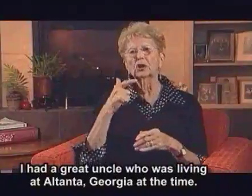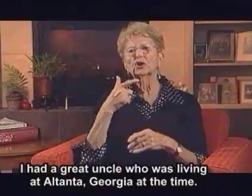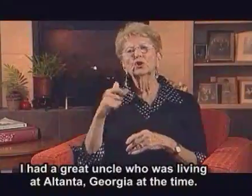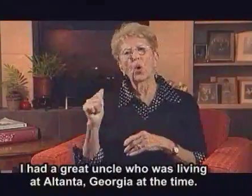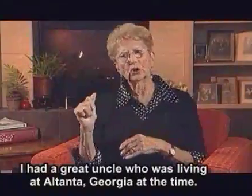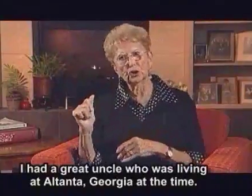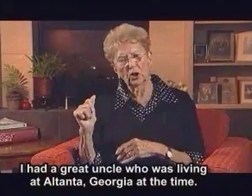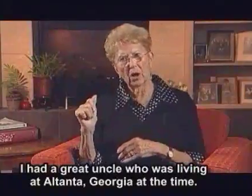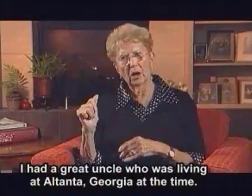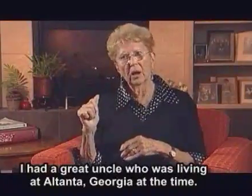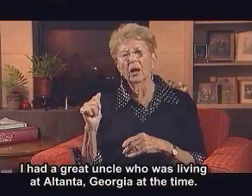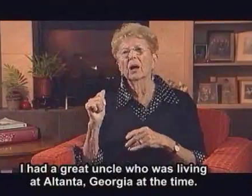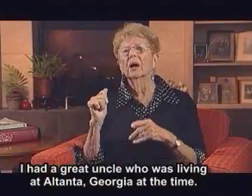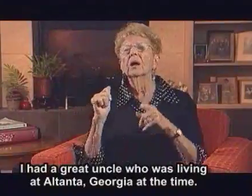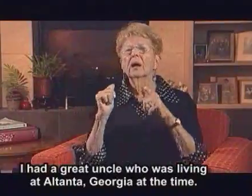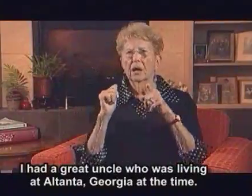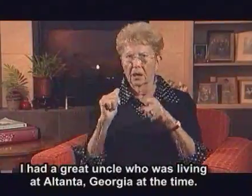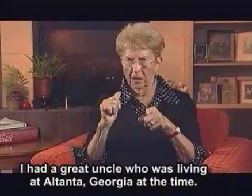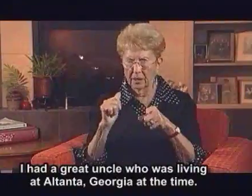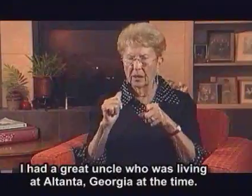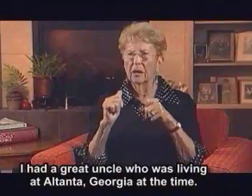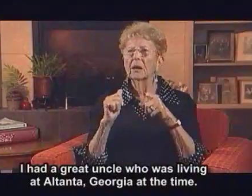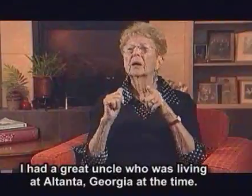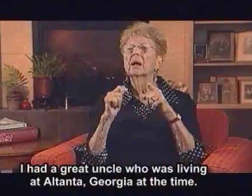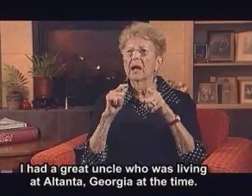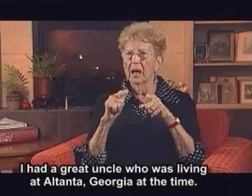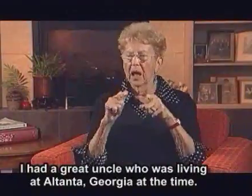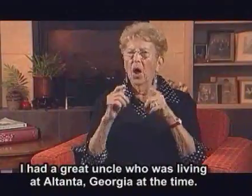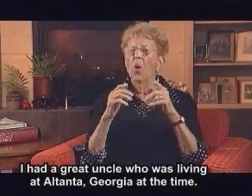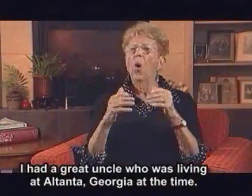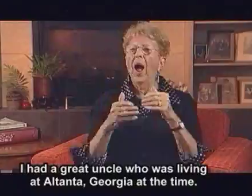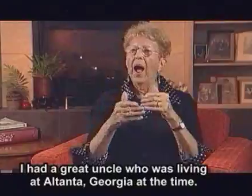I had a great uncle who was living in Atlanta, Georgia at the time.